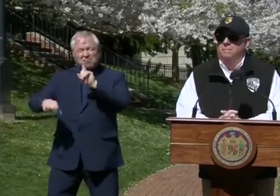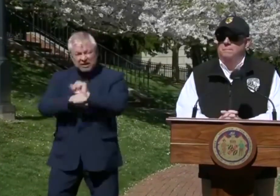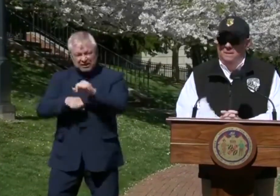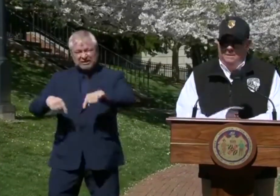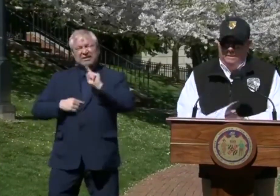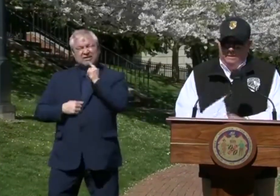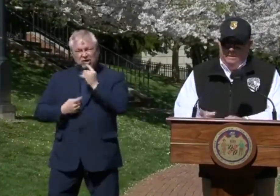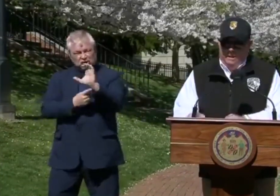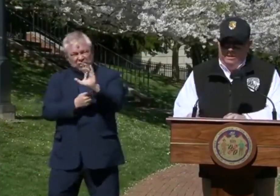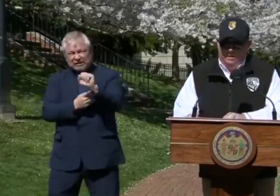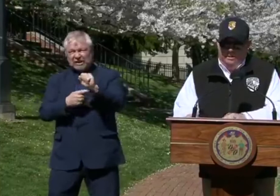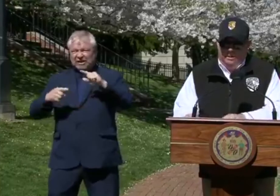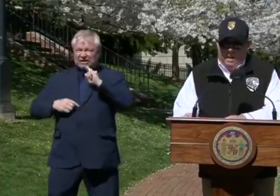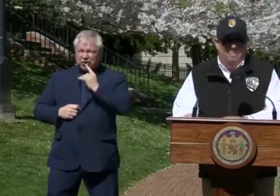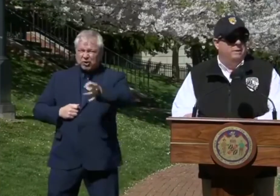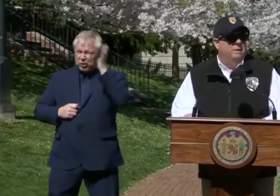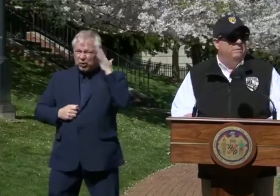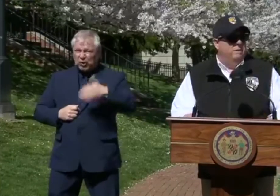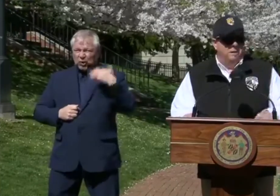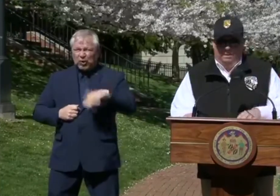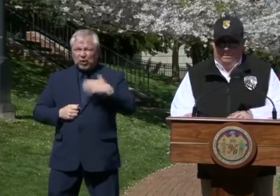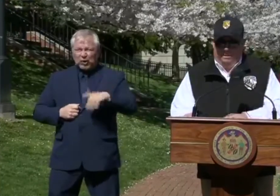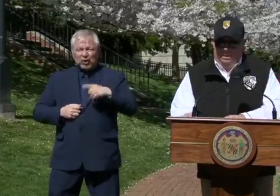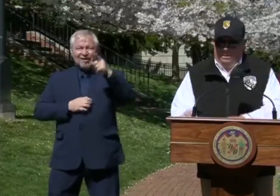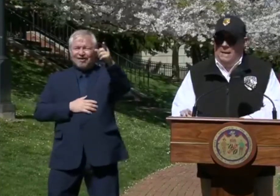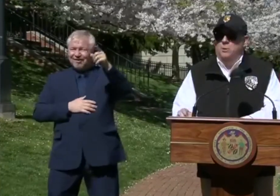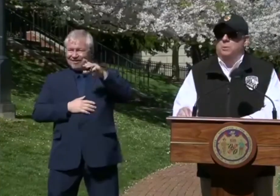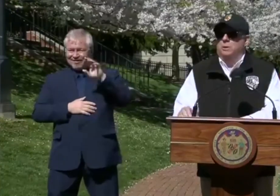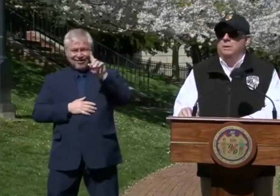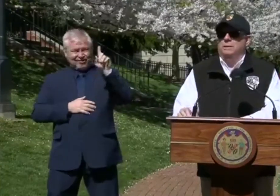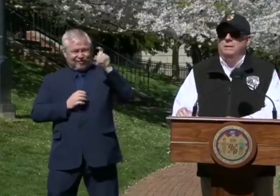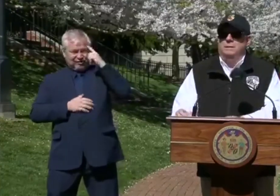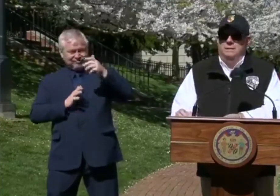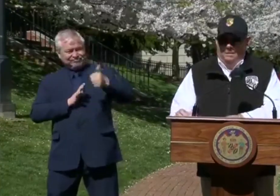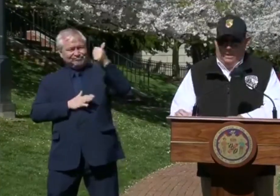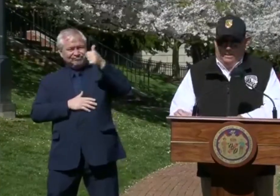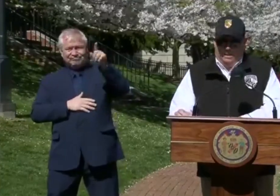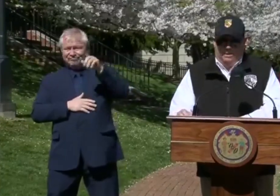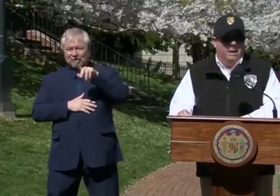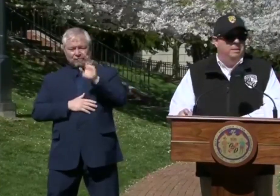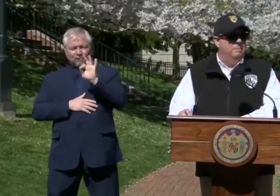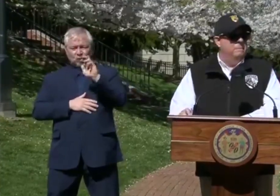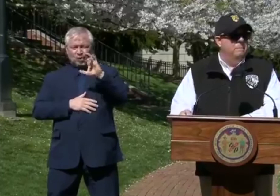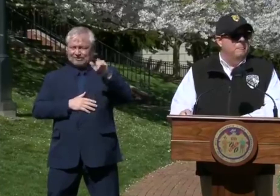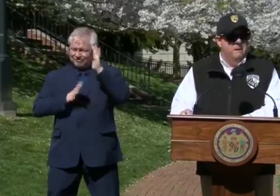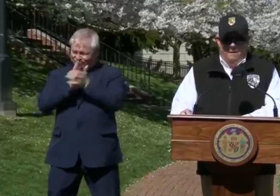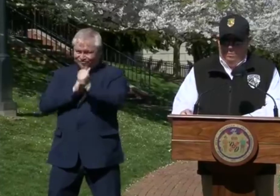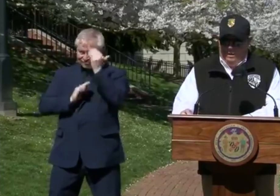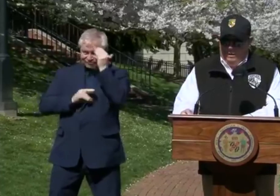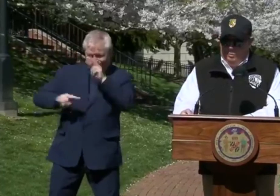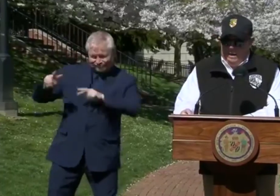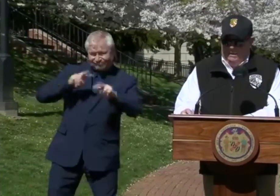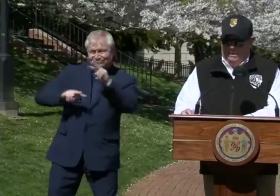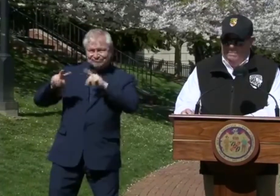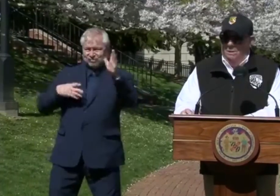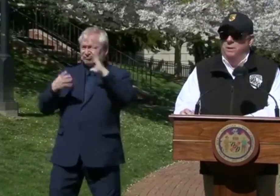Fauci, the nation's top infectious disease expert, said yesterday that we